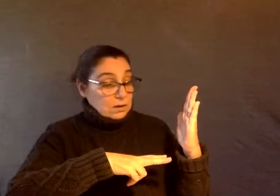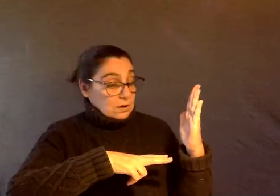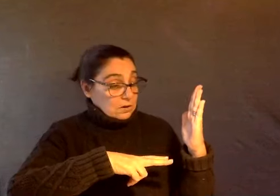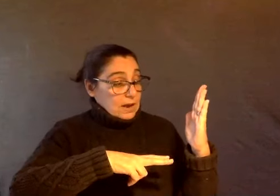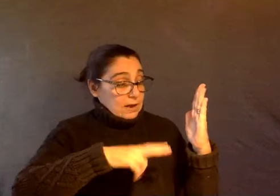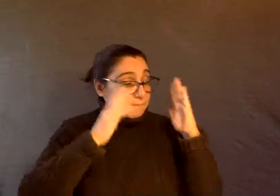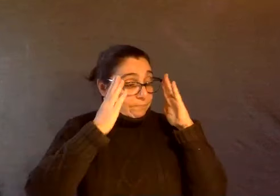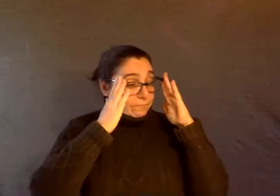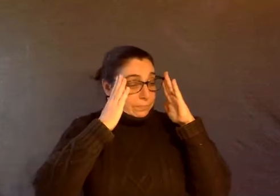Okay?